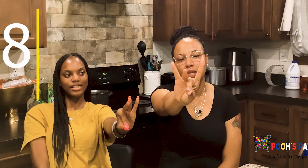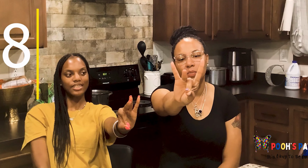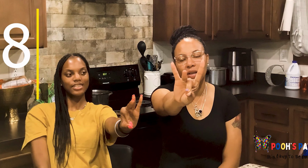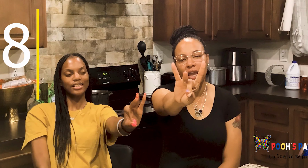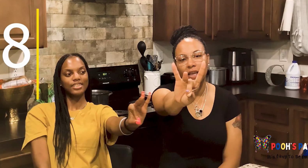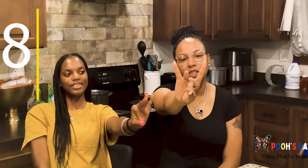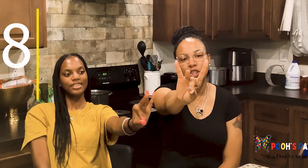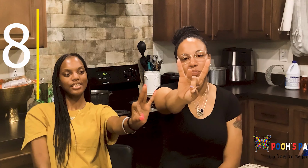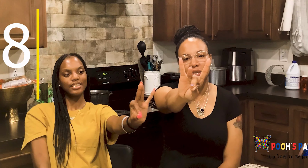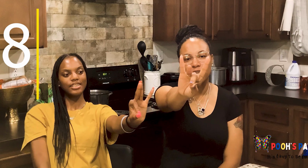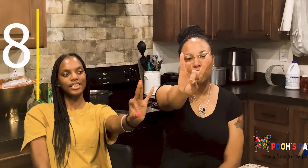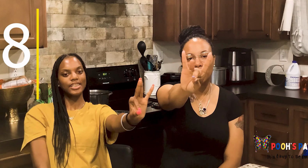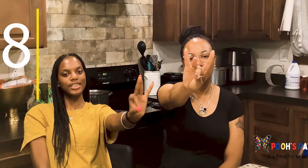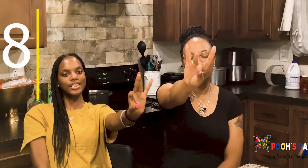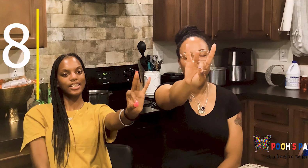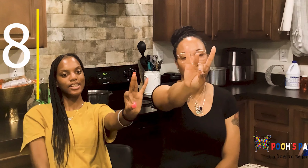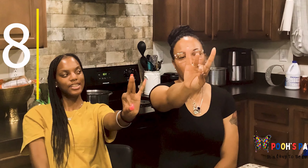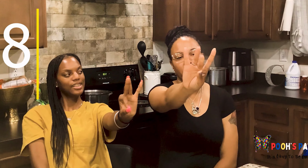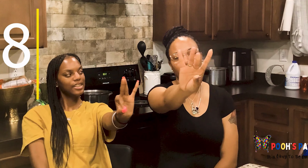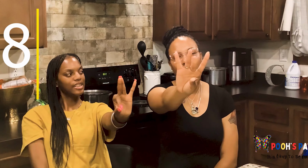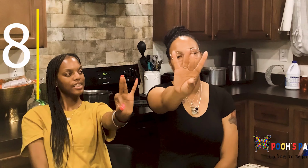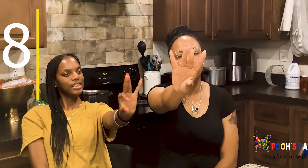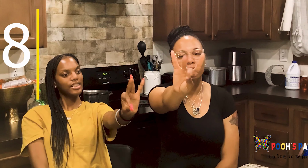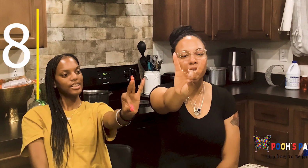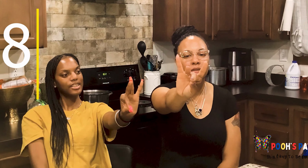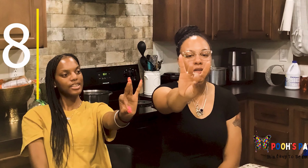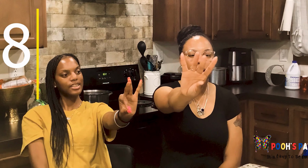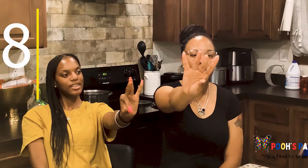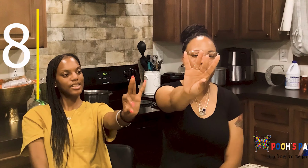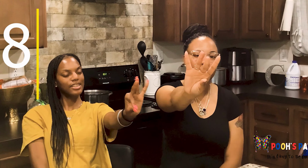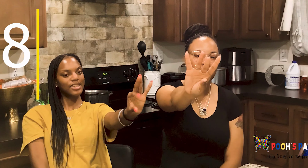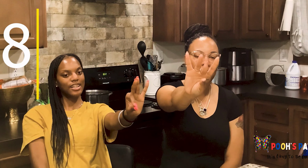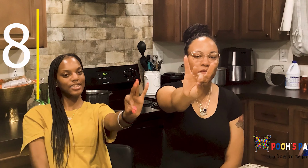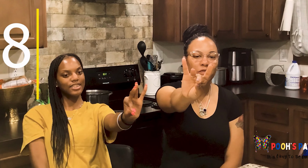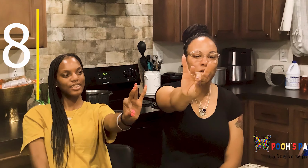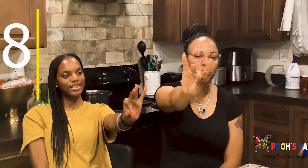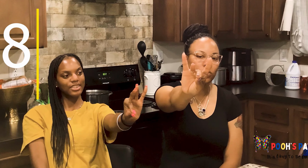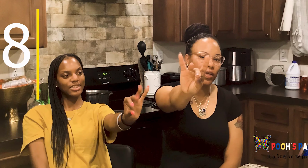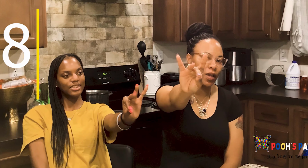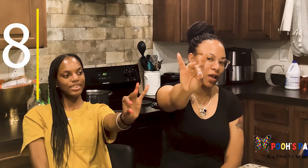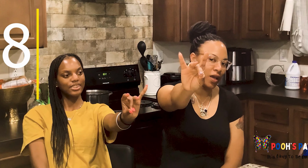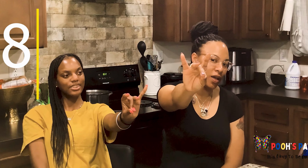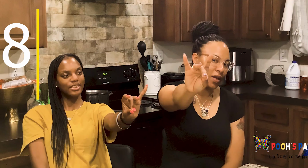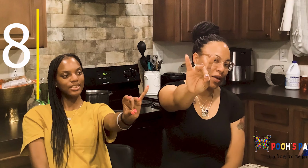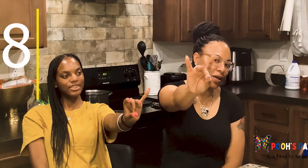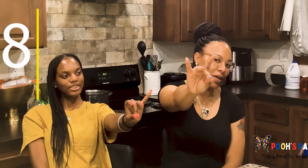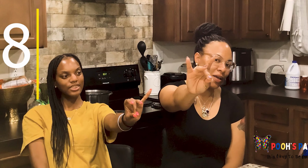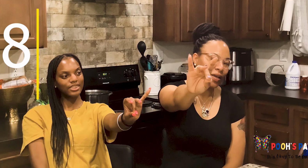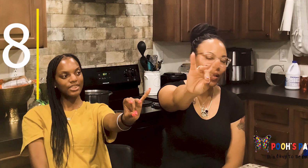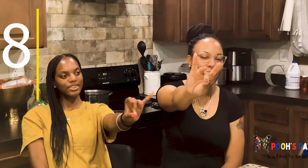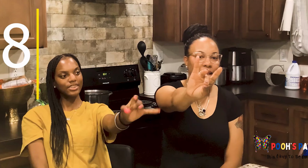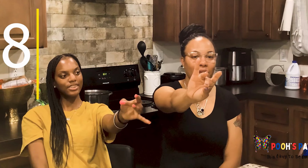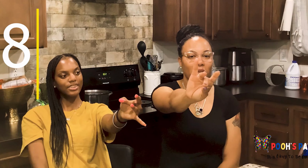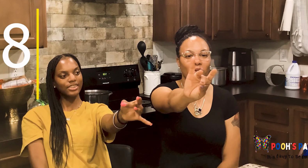Number 8 should be your bird finger, as we like to refer to it, and your